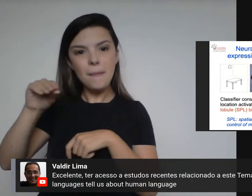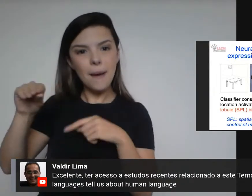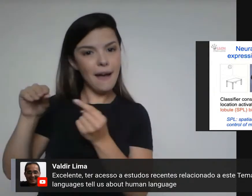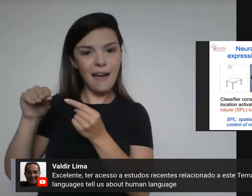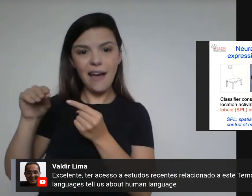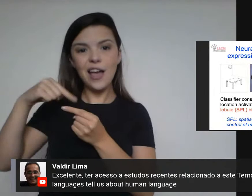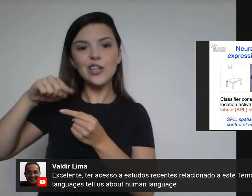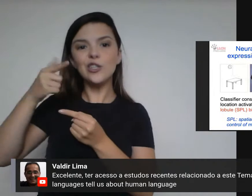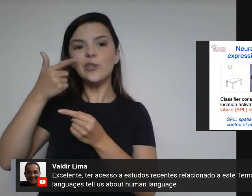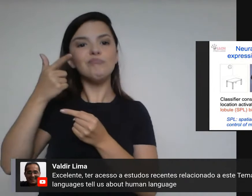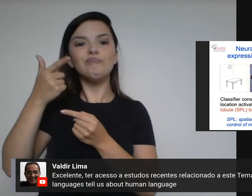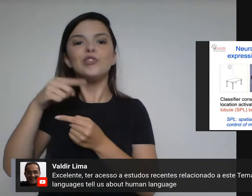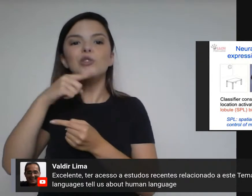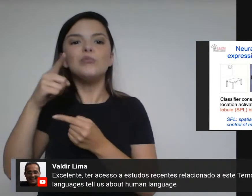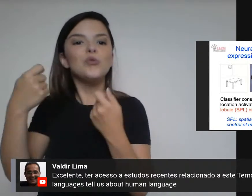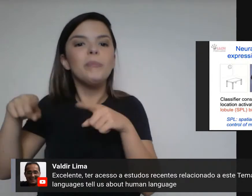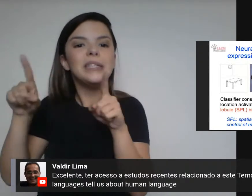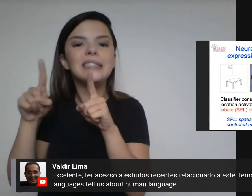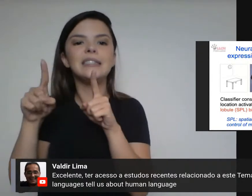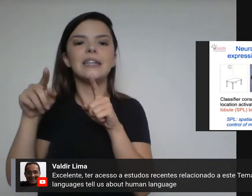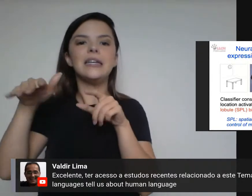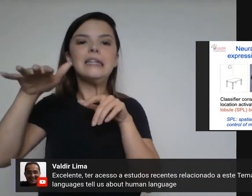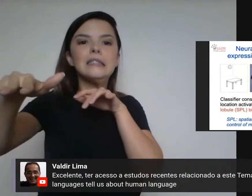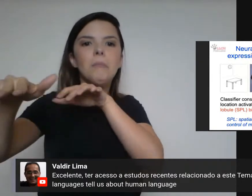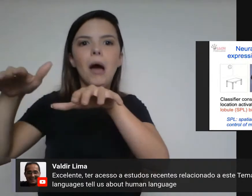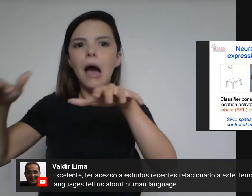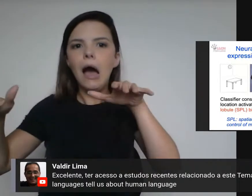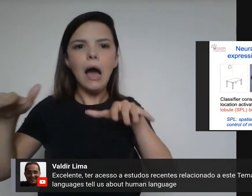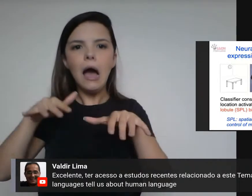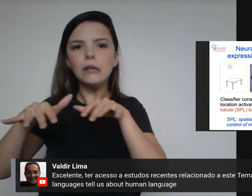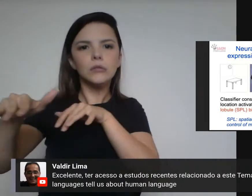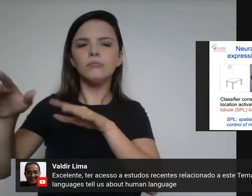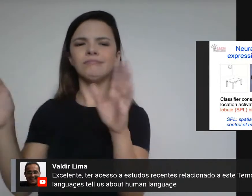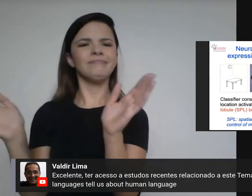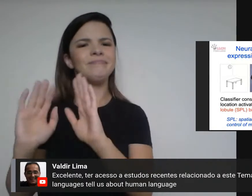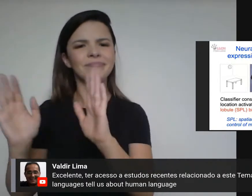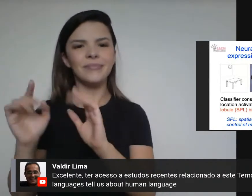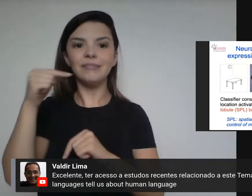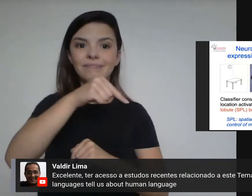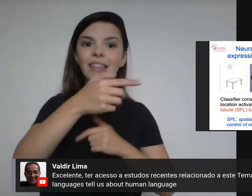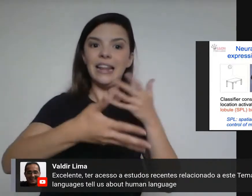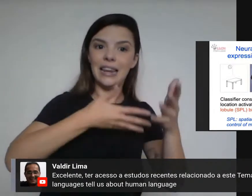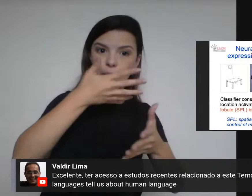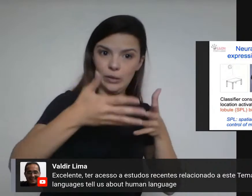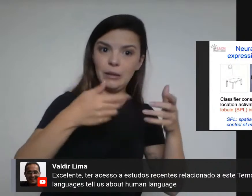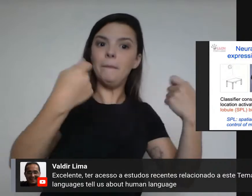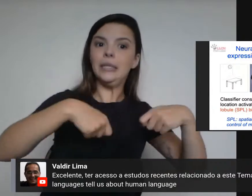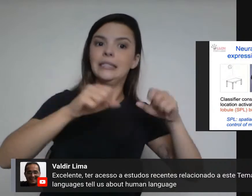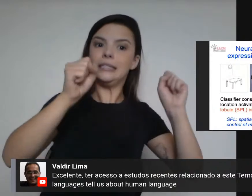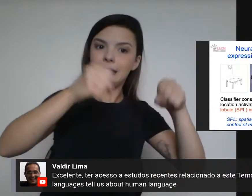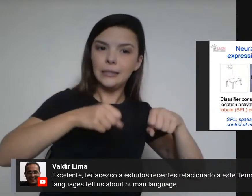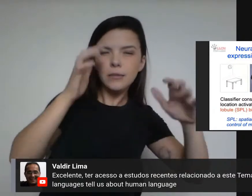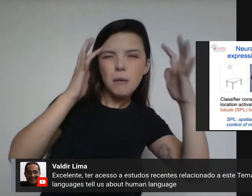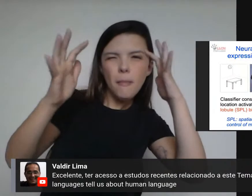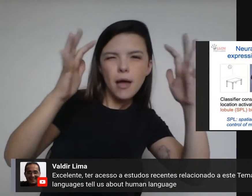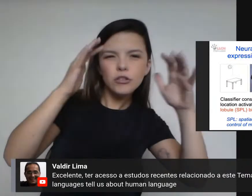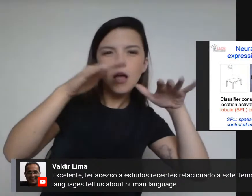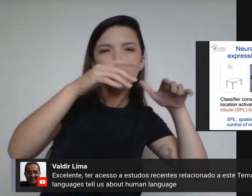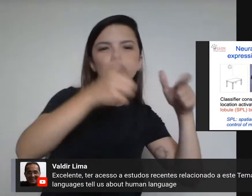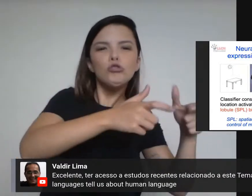morpheme, what you're doing for sign is you have to map a spatial relationship that you observe or imagine onto a